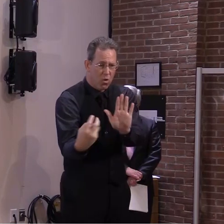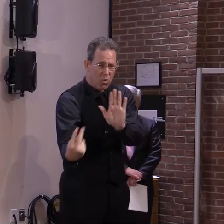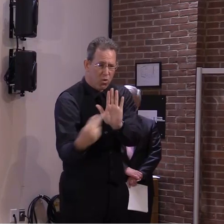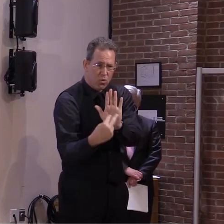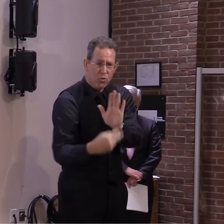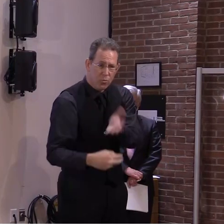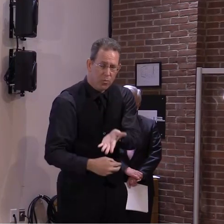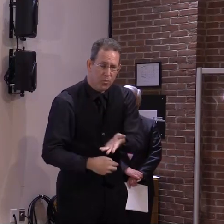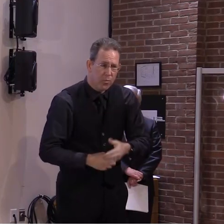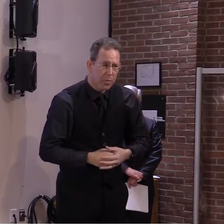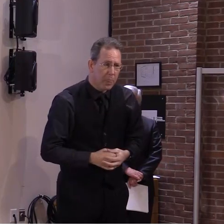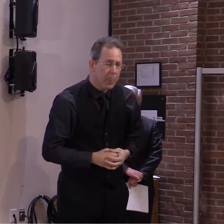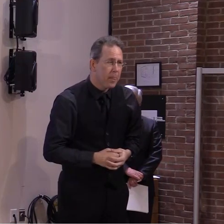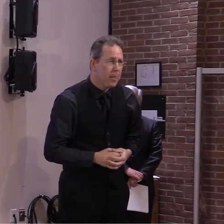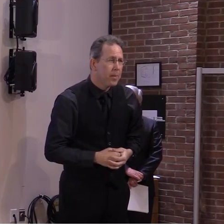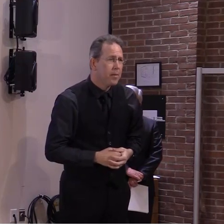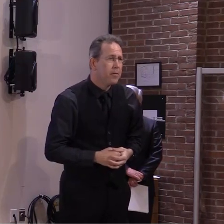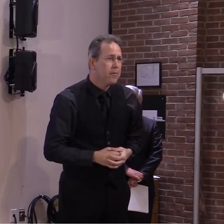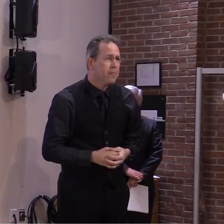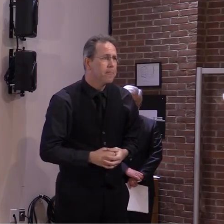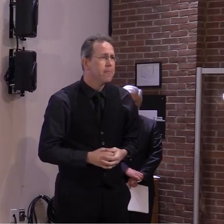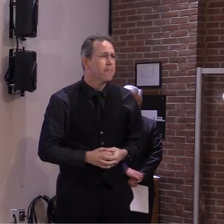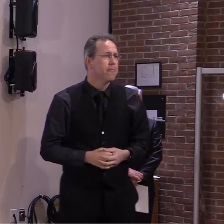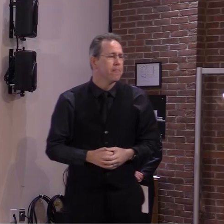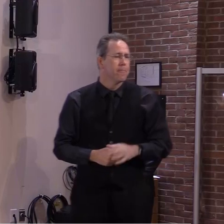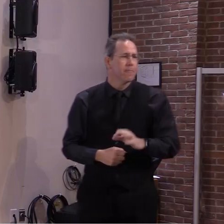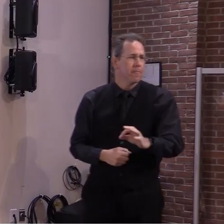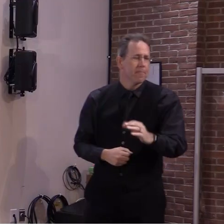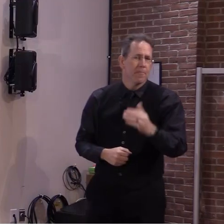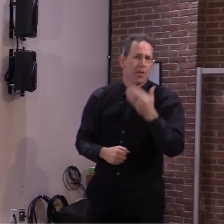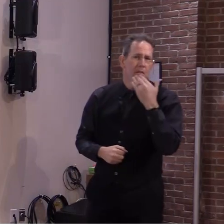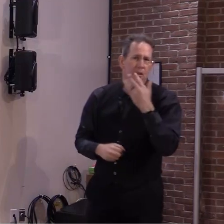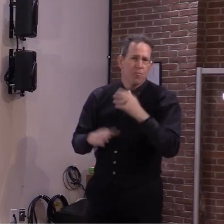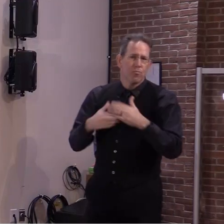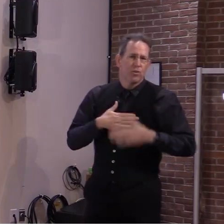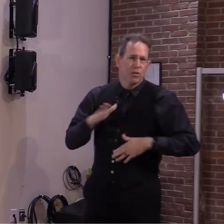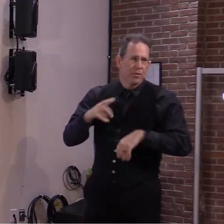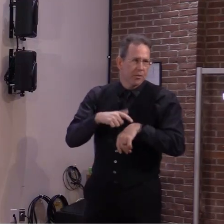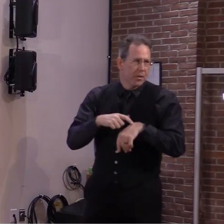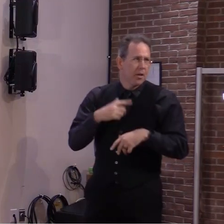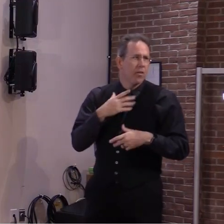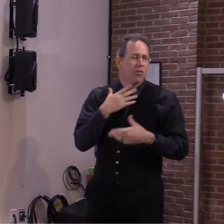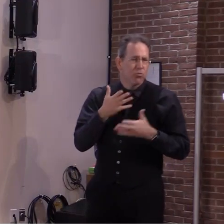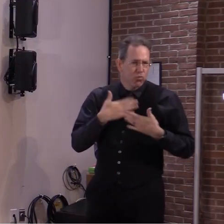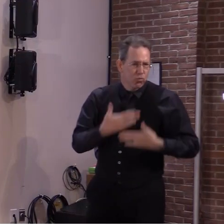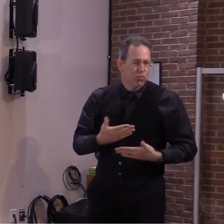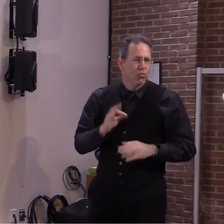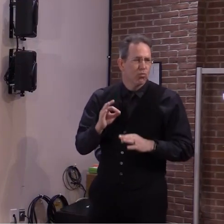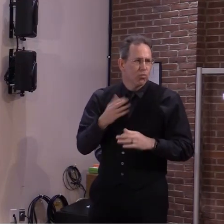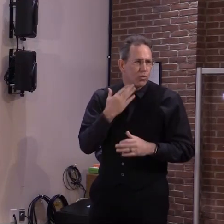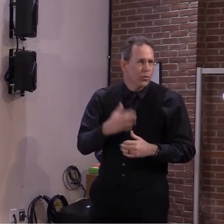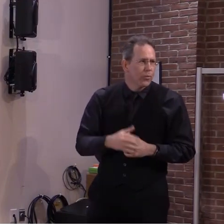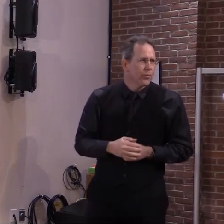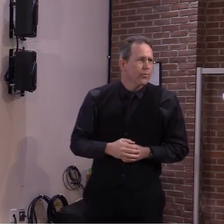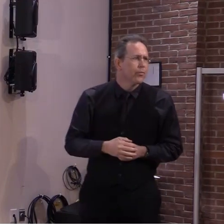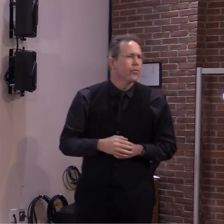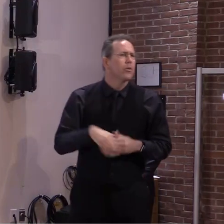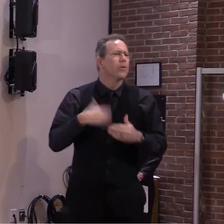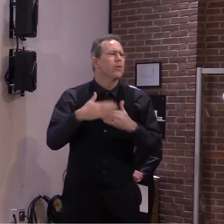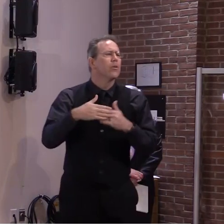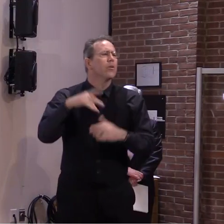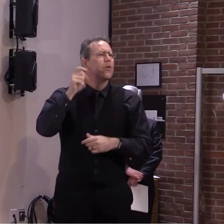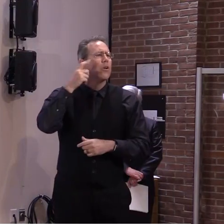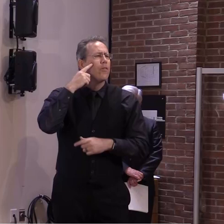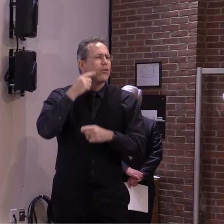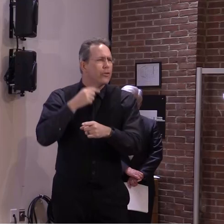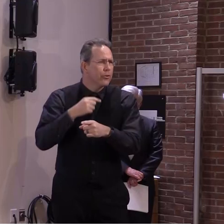Okay, I will do that. I appreciate that. And, thank you. I think that's it for me. Governor, I think there are a few people from Montgomery that would